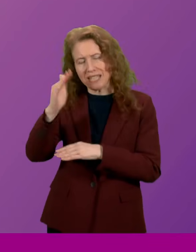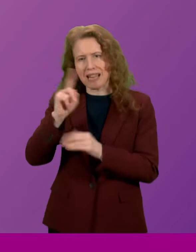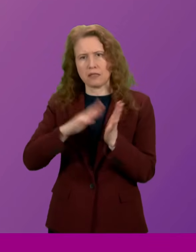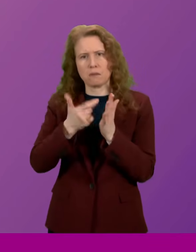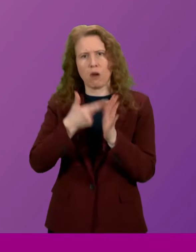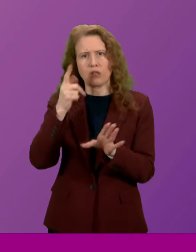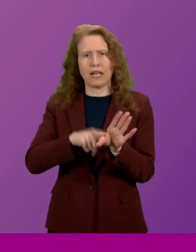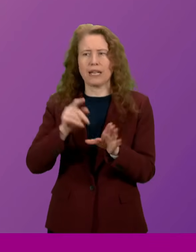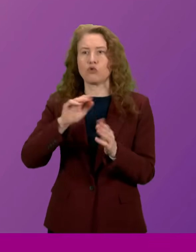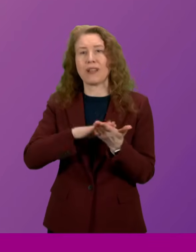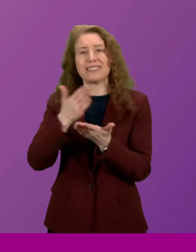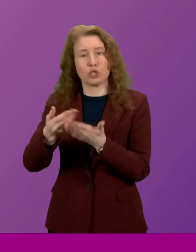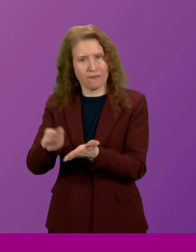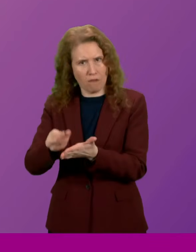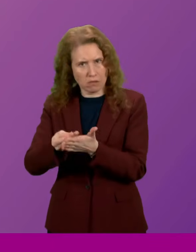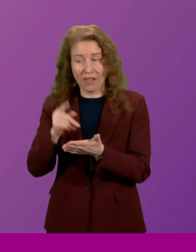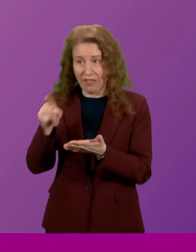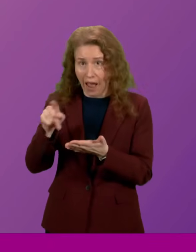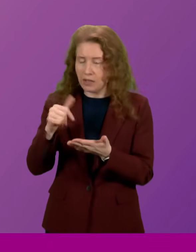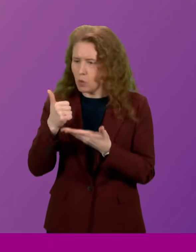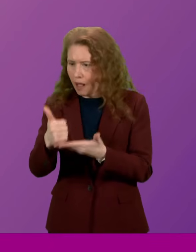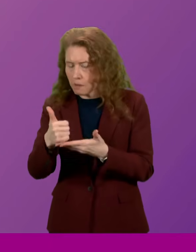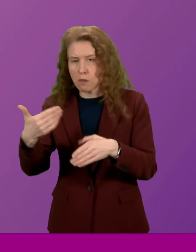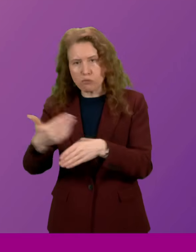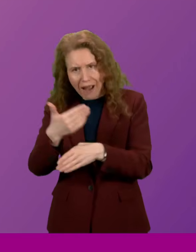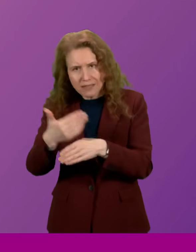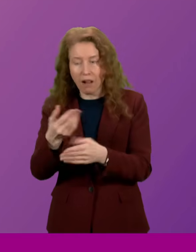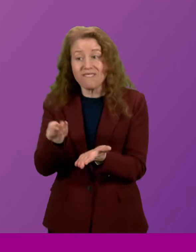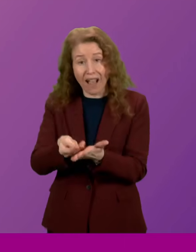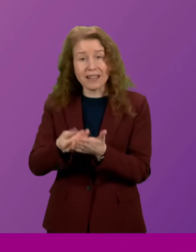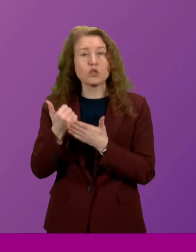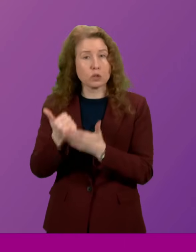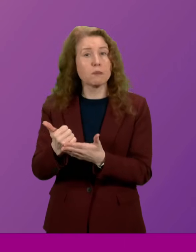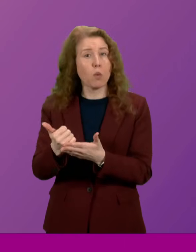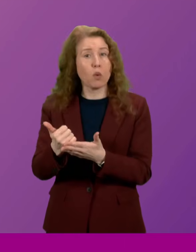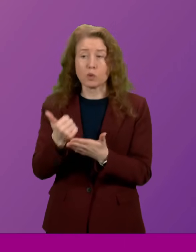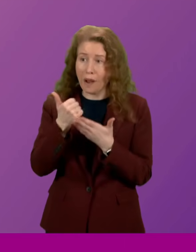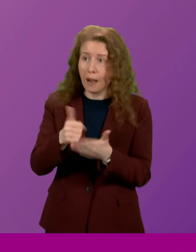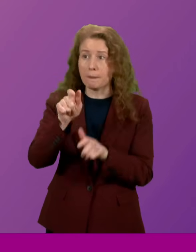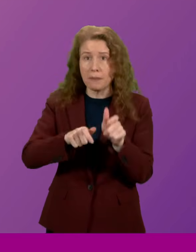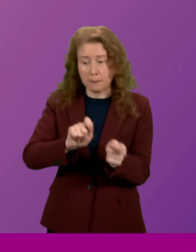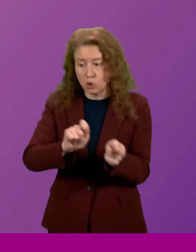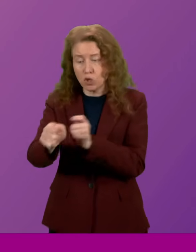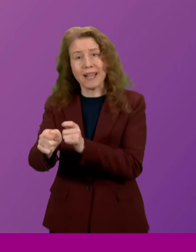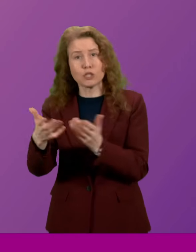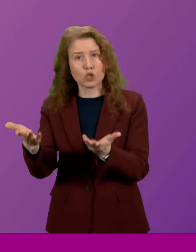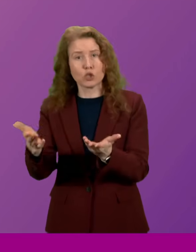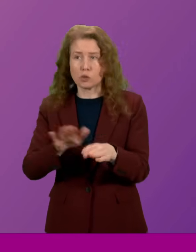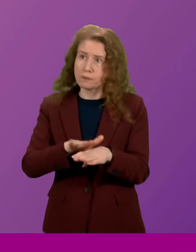Transition Fund, which is about putting in place practical financial support to assist in that transition. And indeed, I